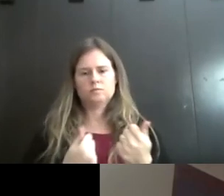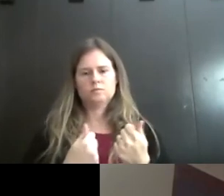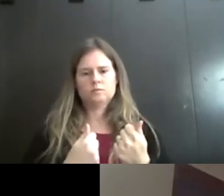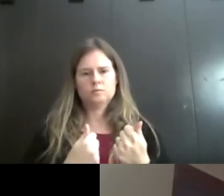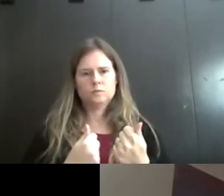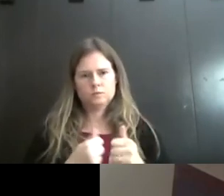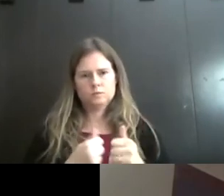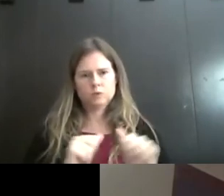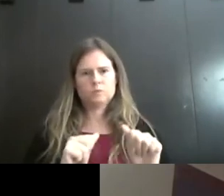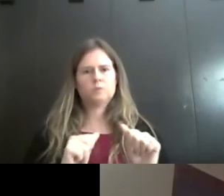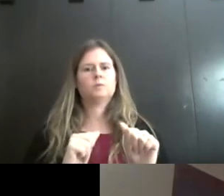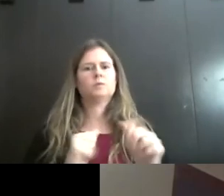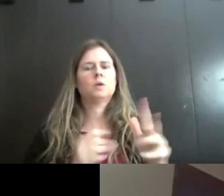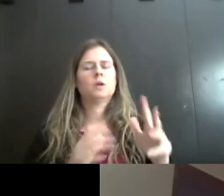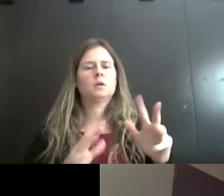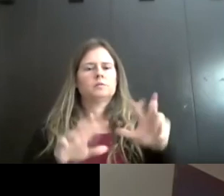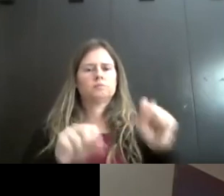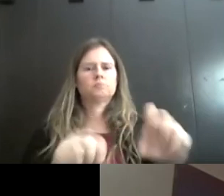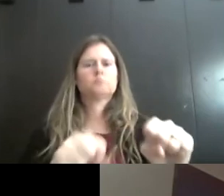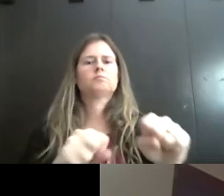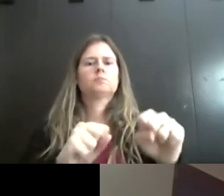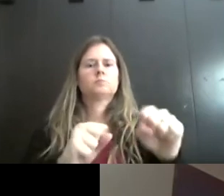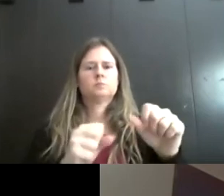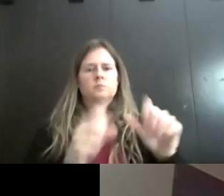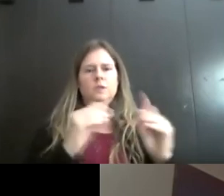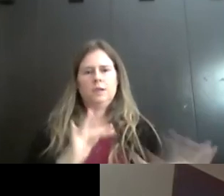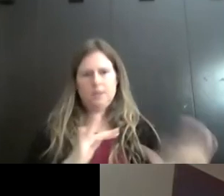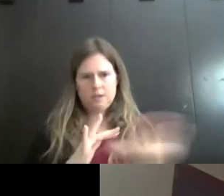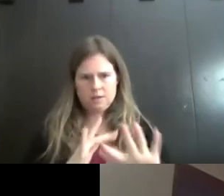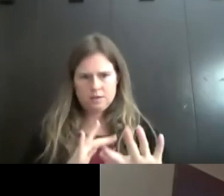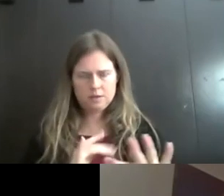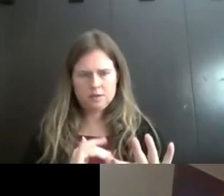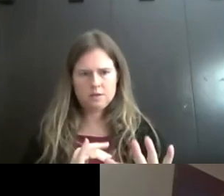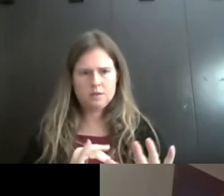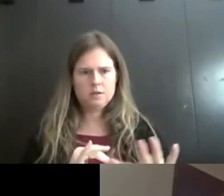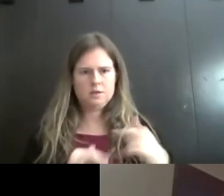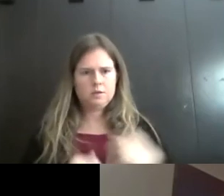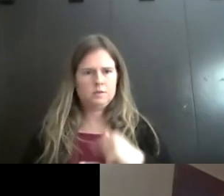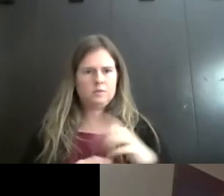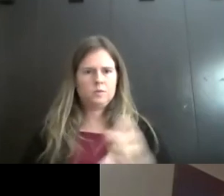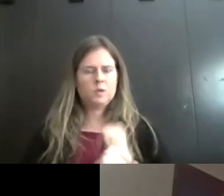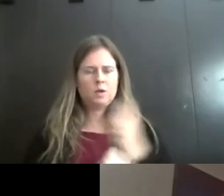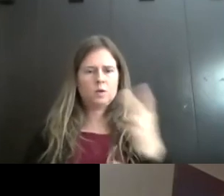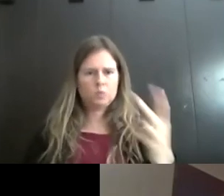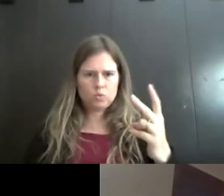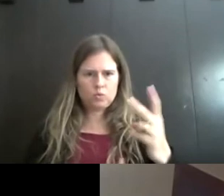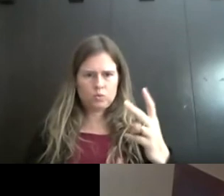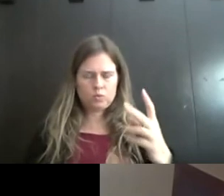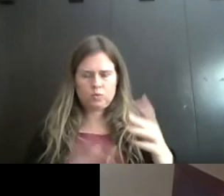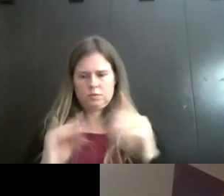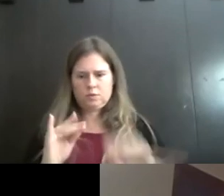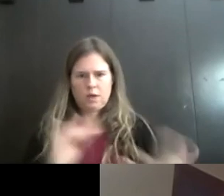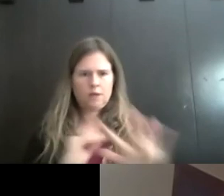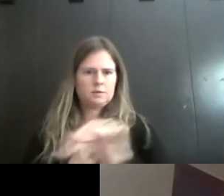is to acquire land. So we have already acquired two parcels of land, both of them about